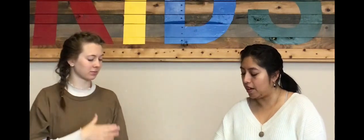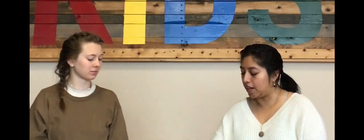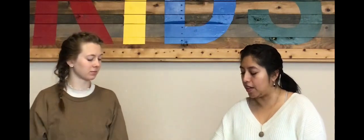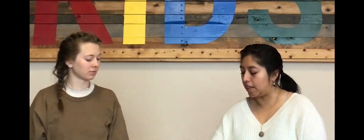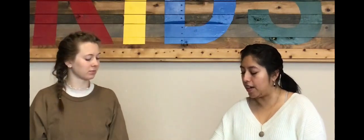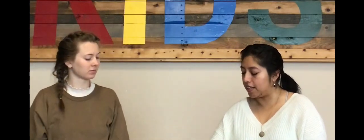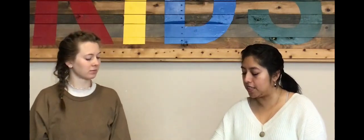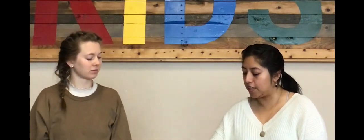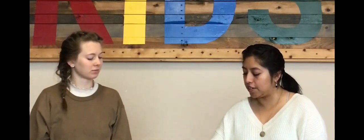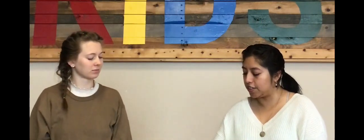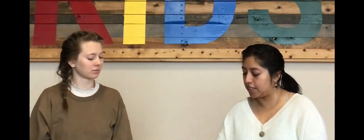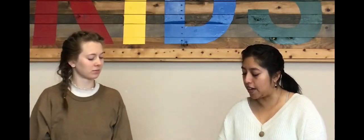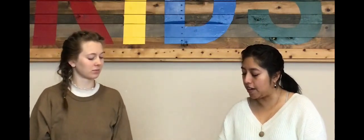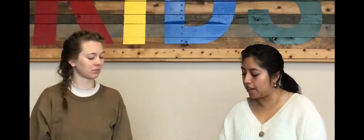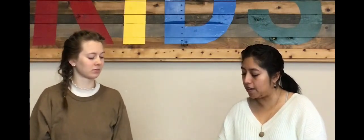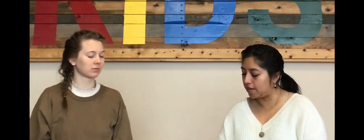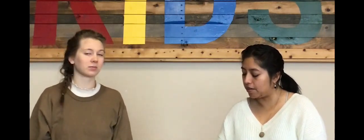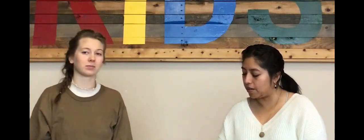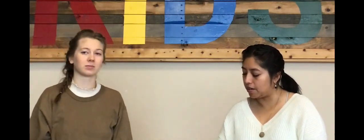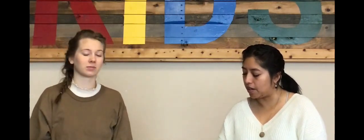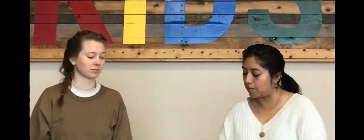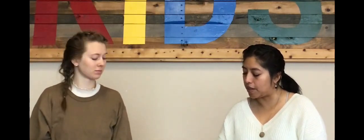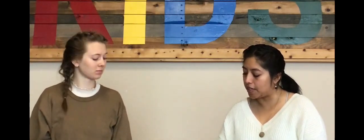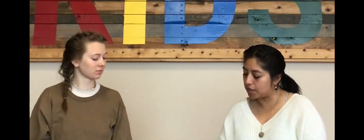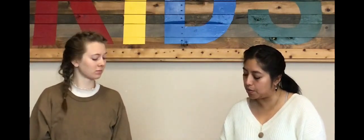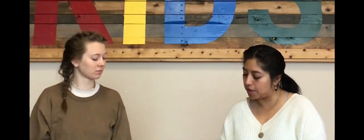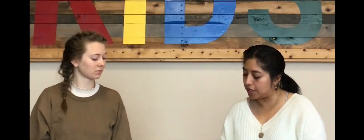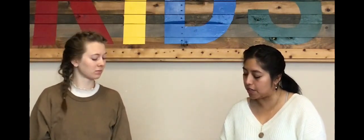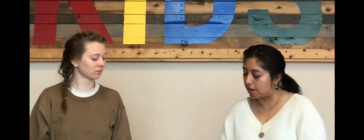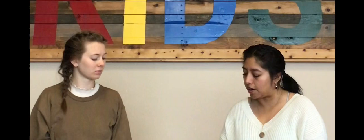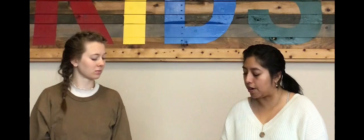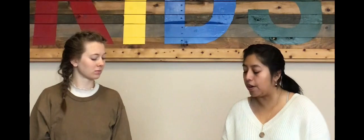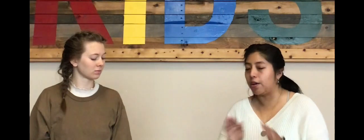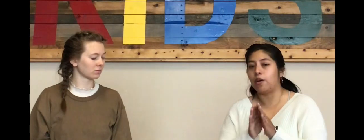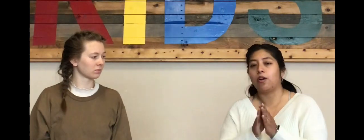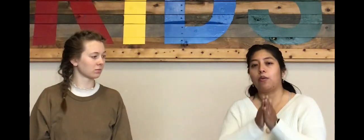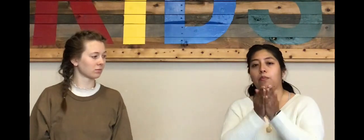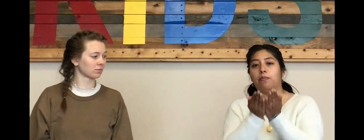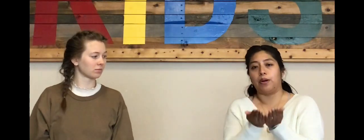And then last in our deck, our last two words are book.